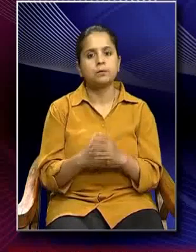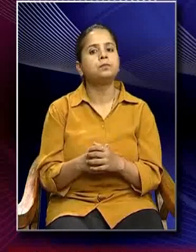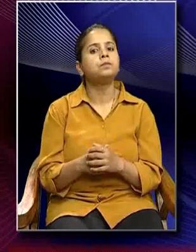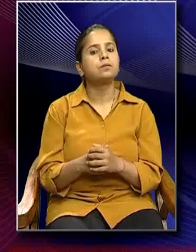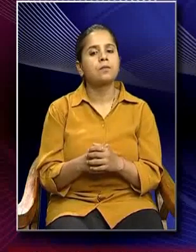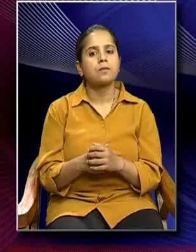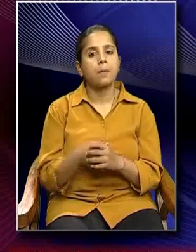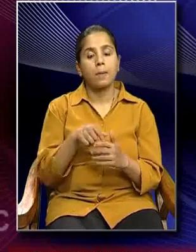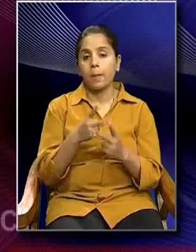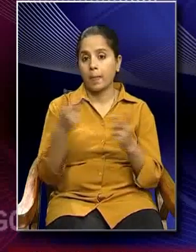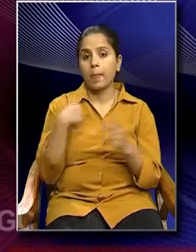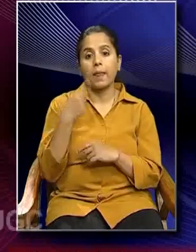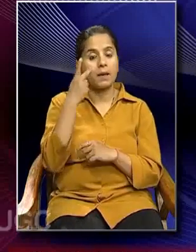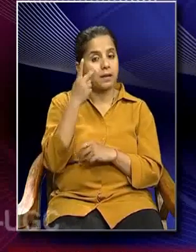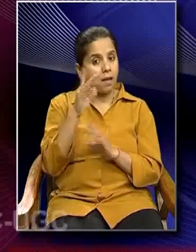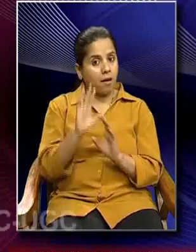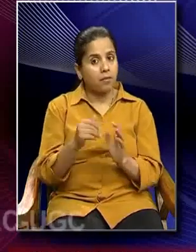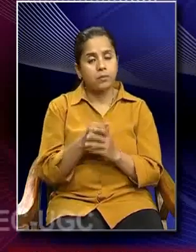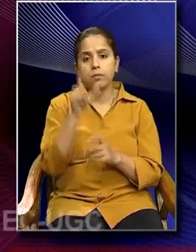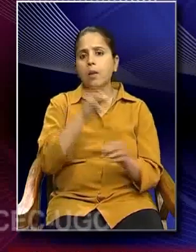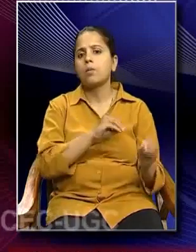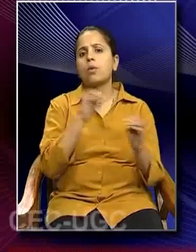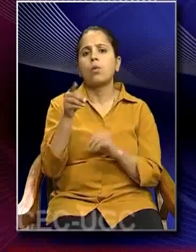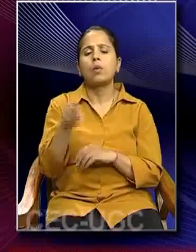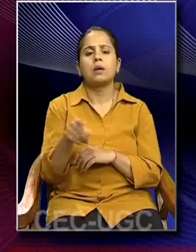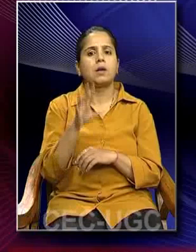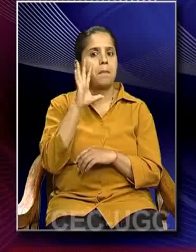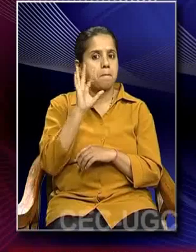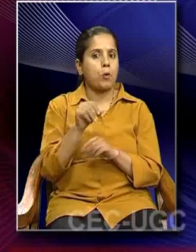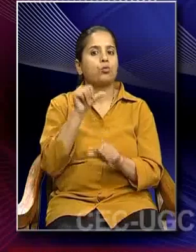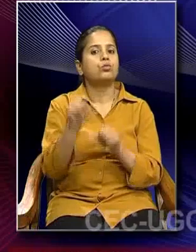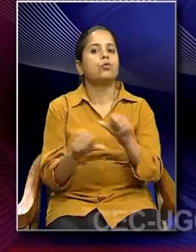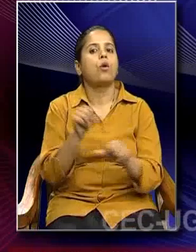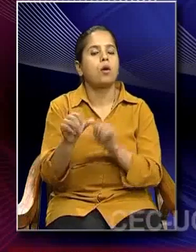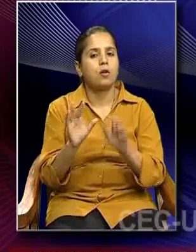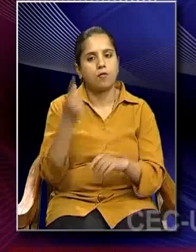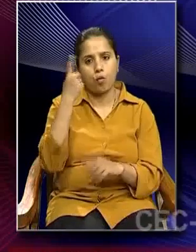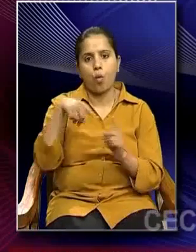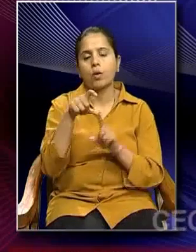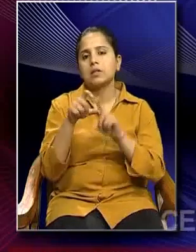So therefore we see that migration is a very significant process for the